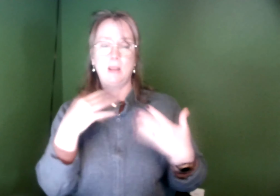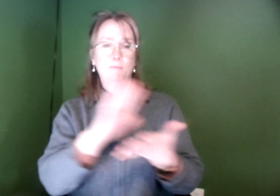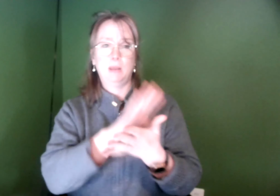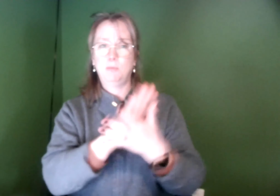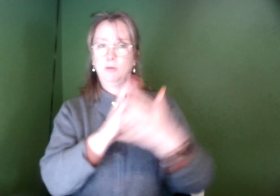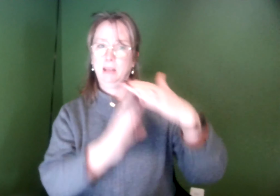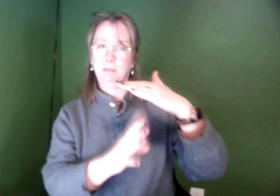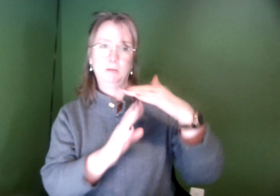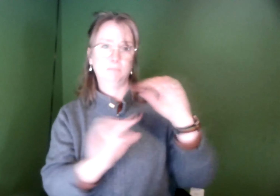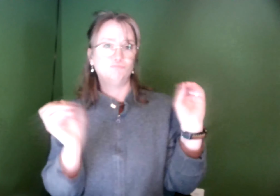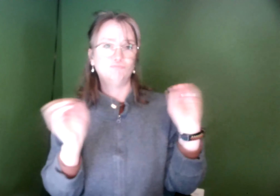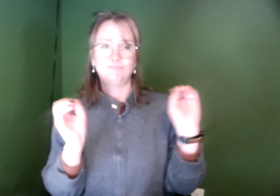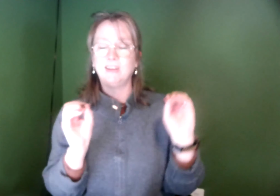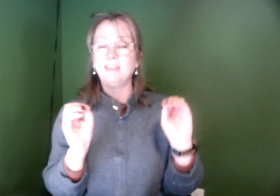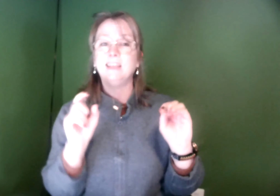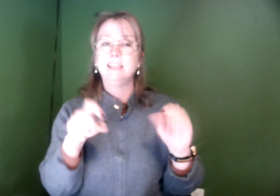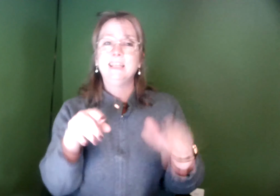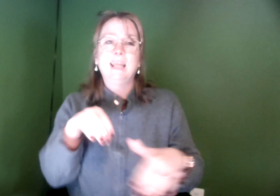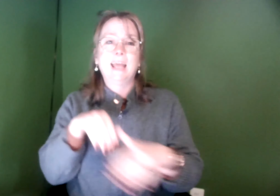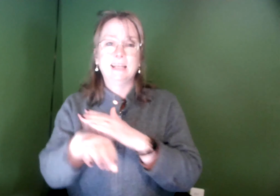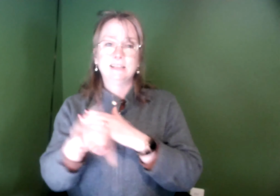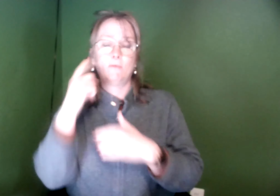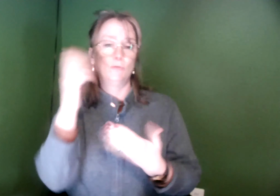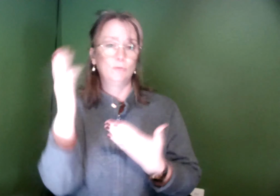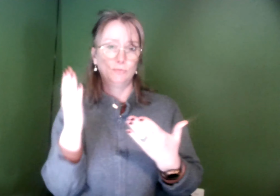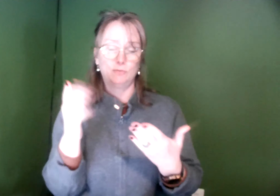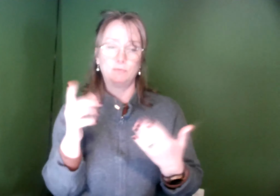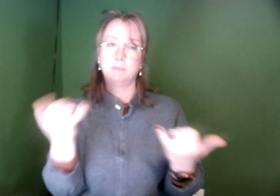this service, because first of all, not easy to get